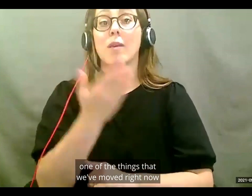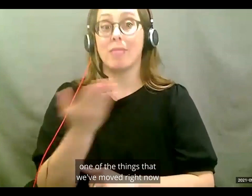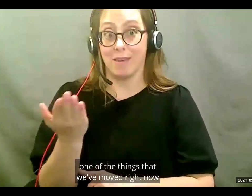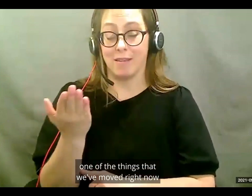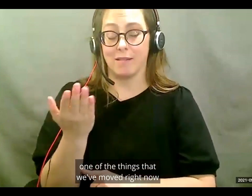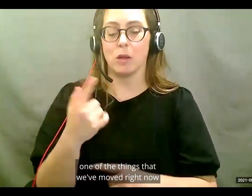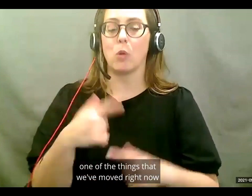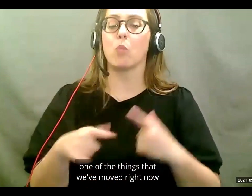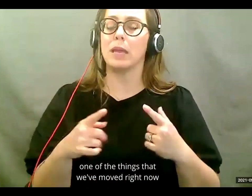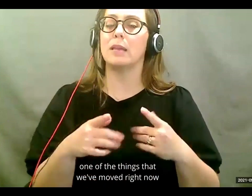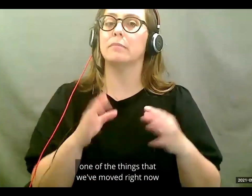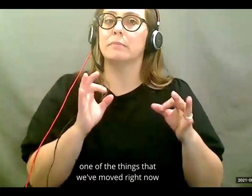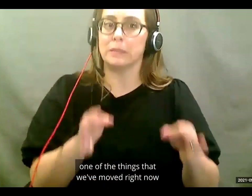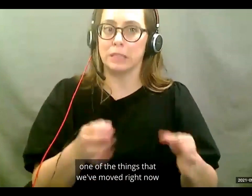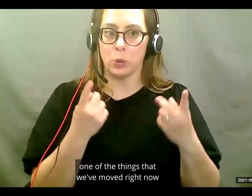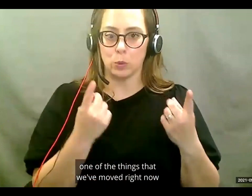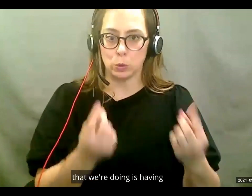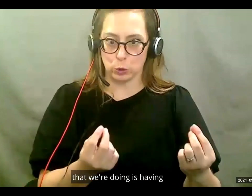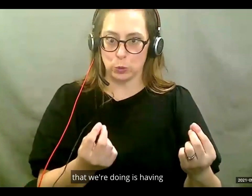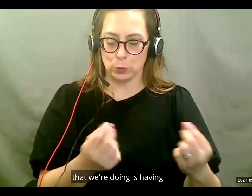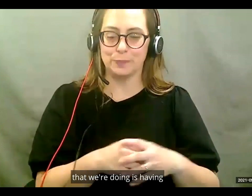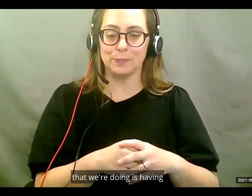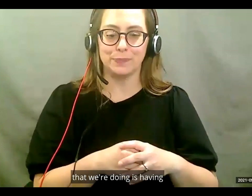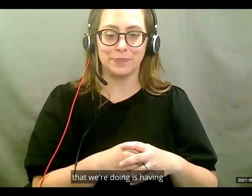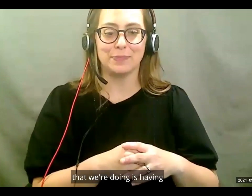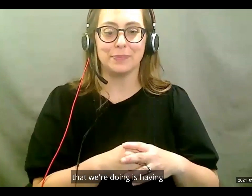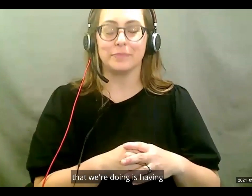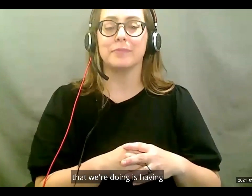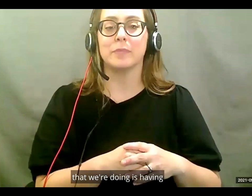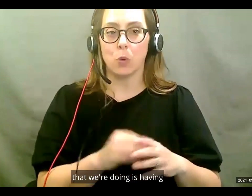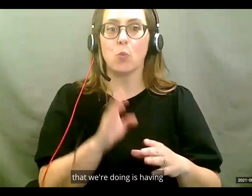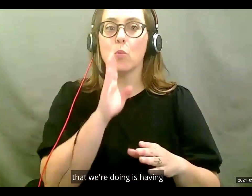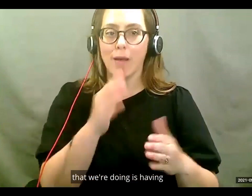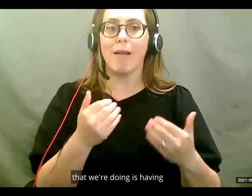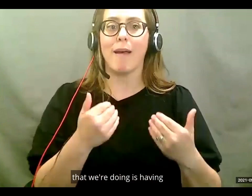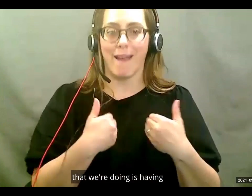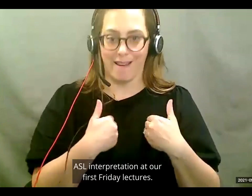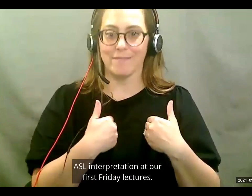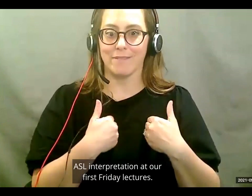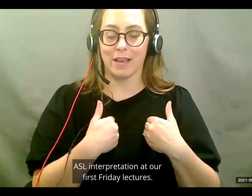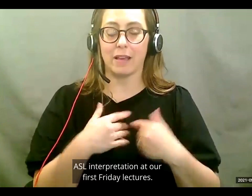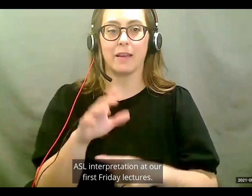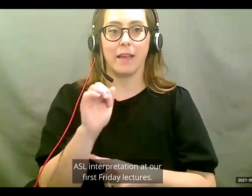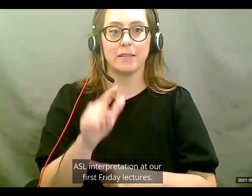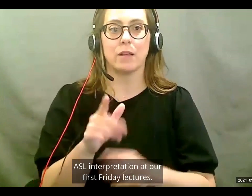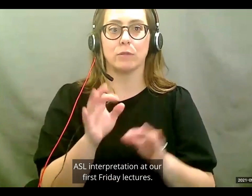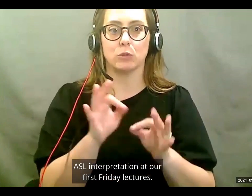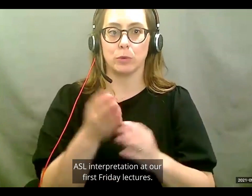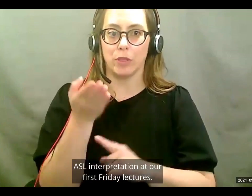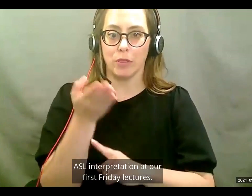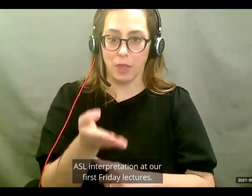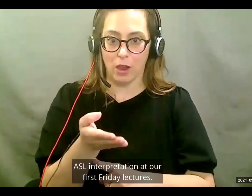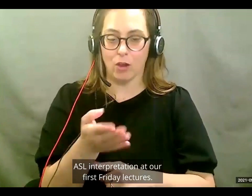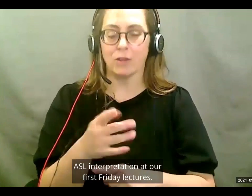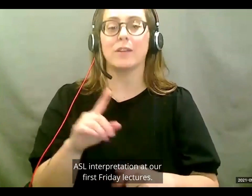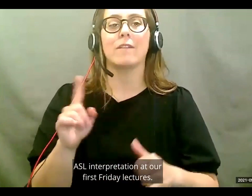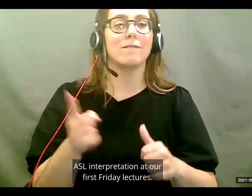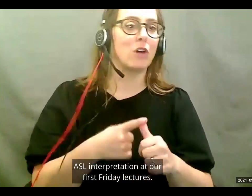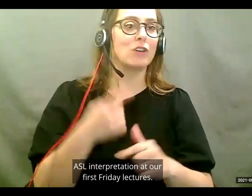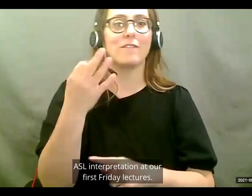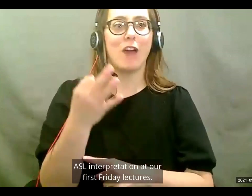we've moved right now that we're doing is having ASL interpretation at our First